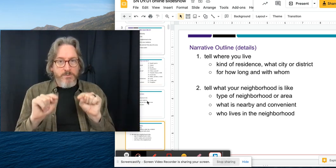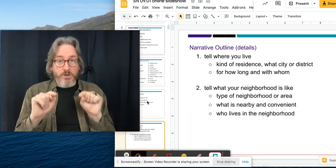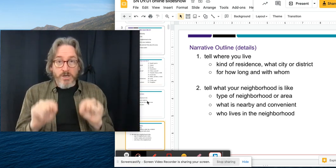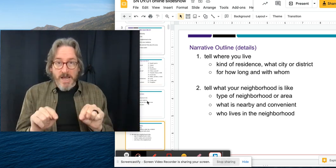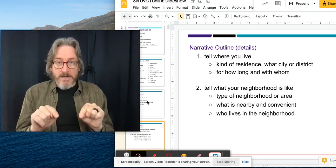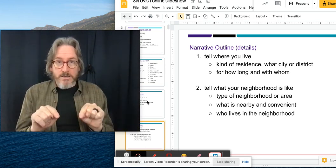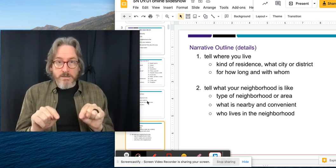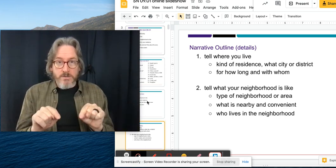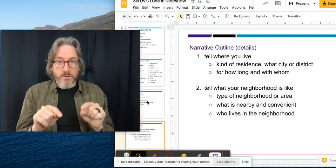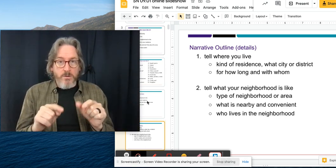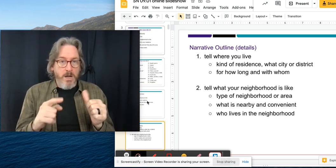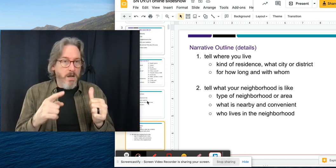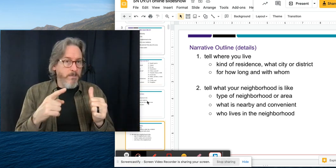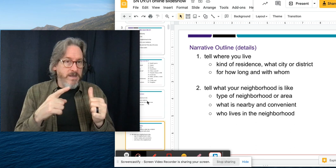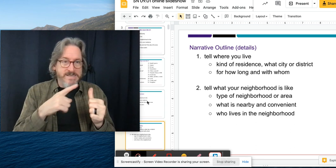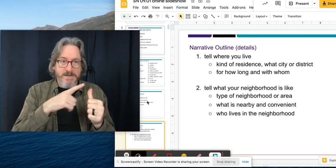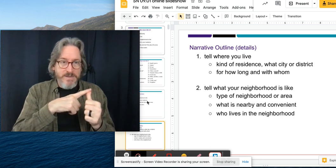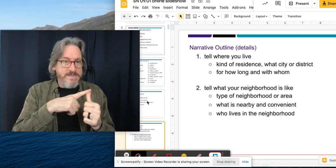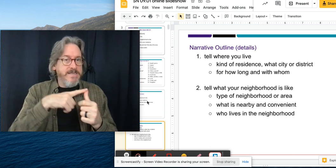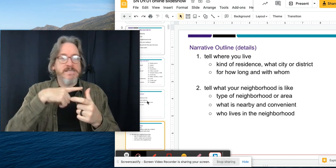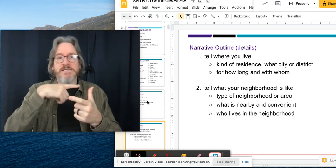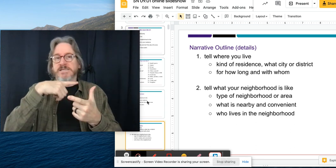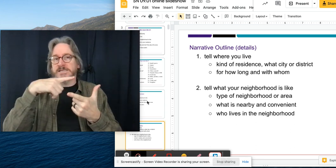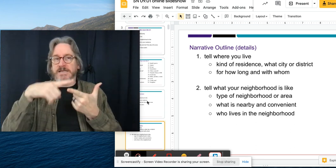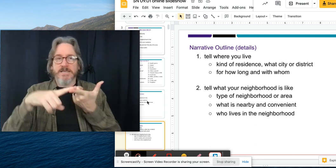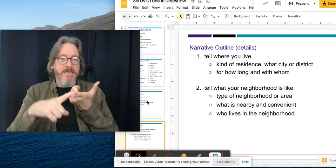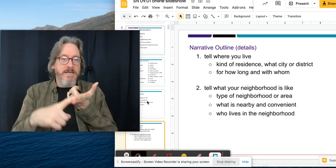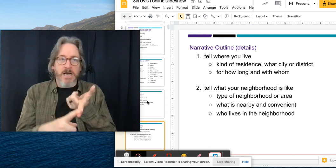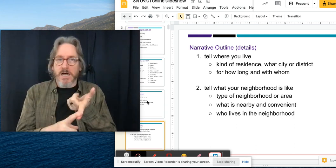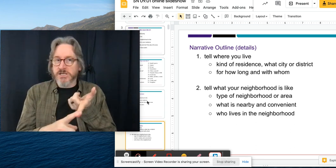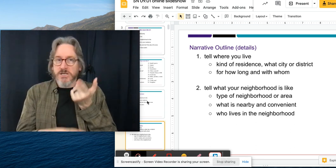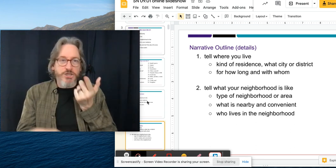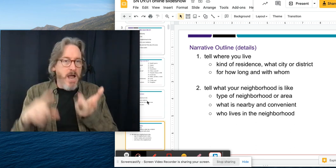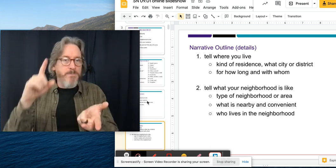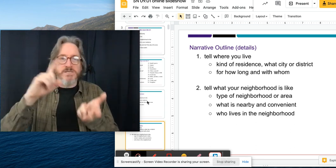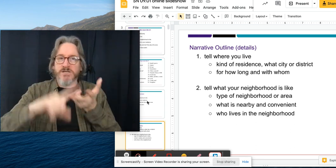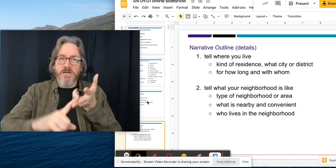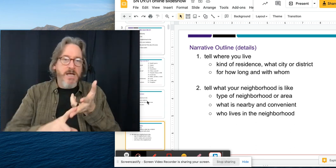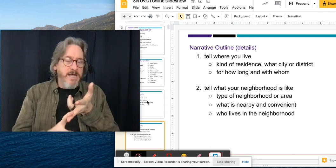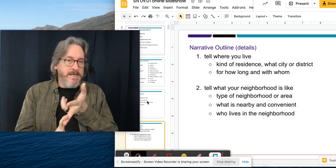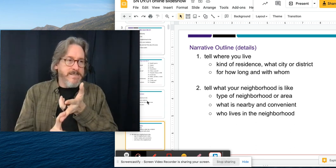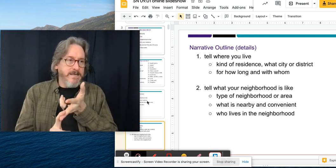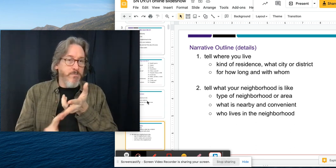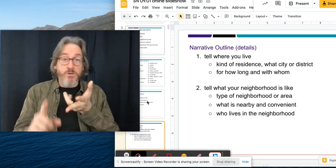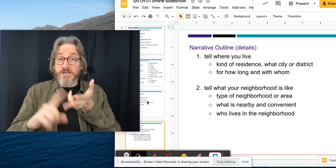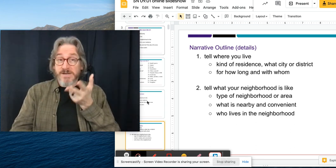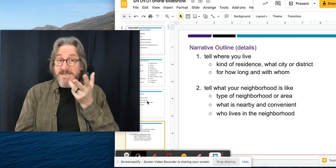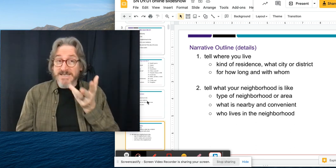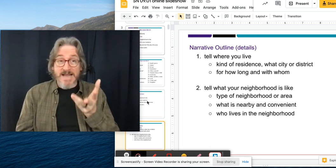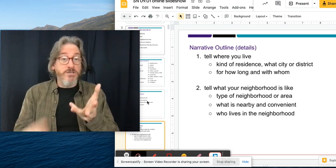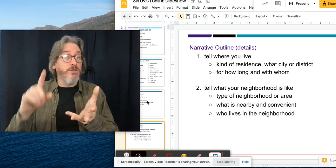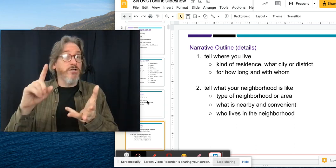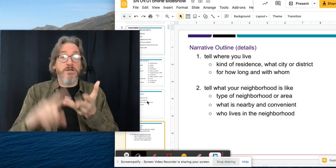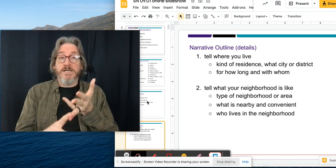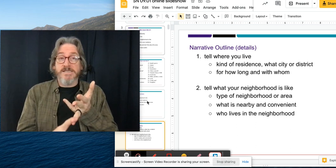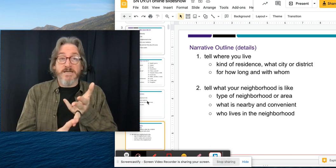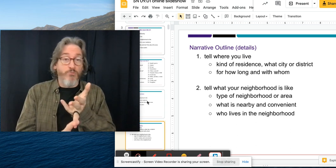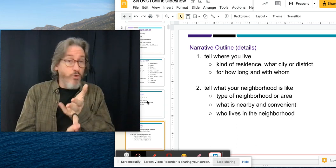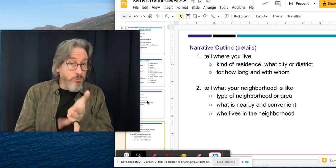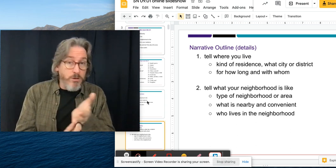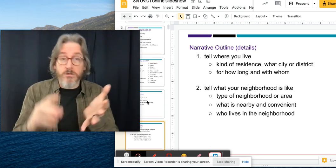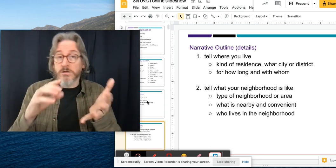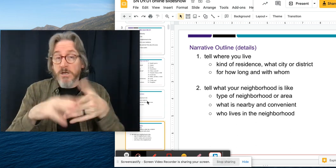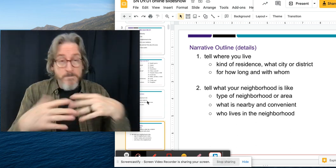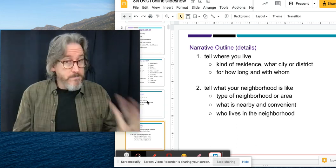is the neighborhood like? Is it business? Is it shops? Is it mostly residential? Is